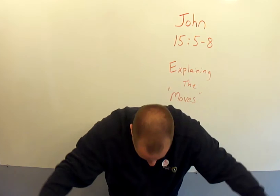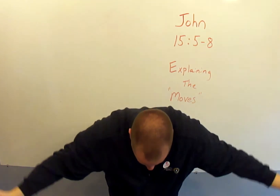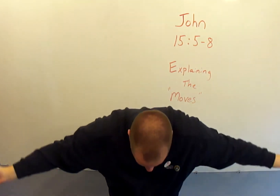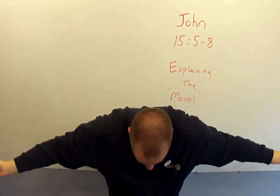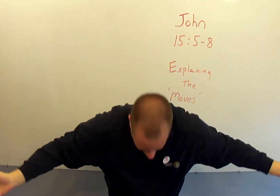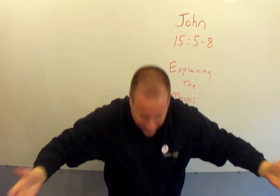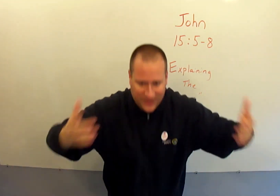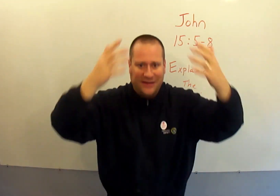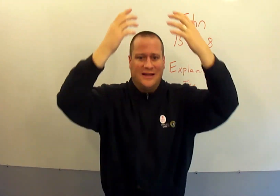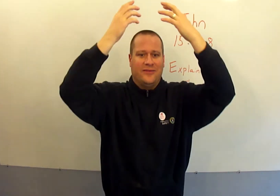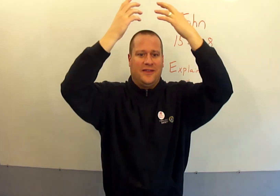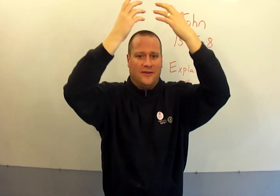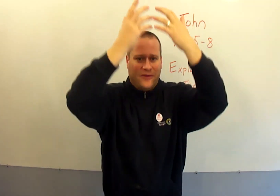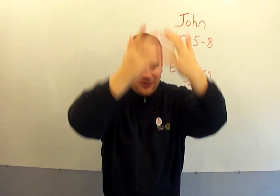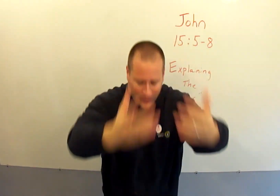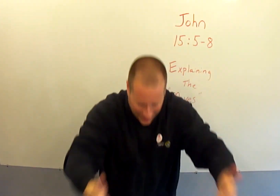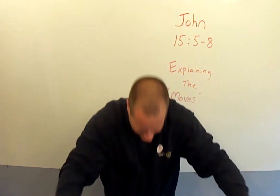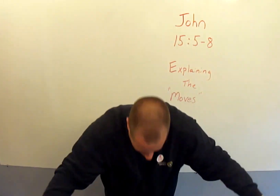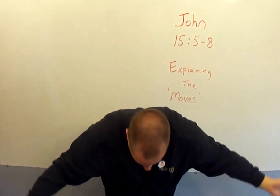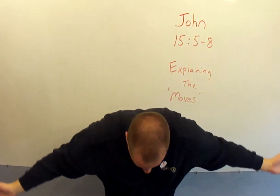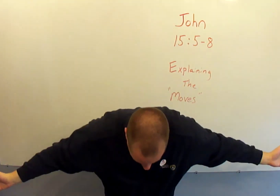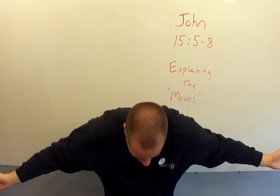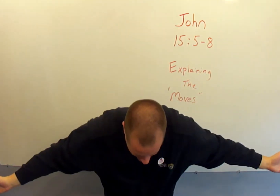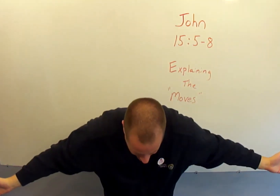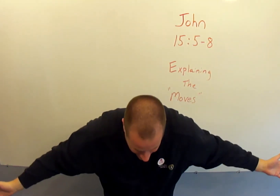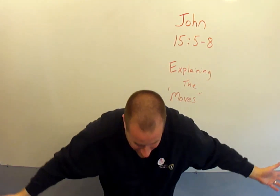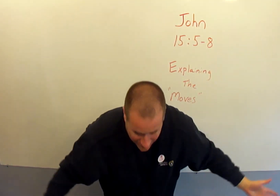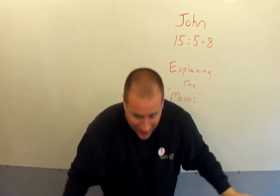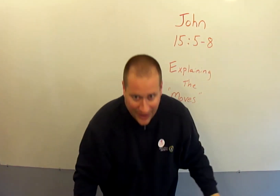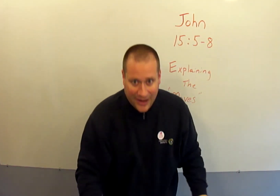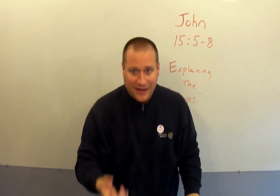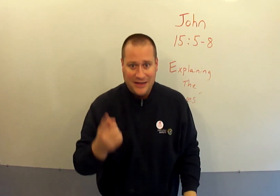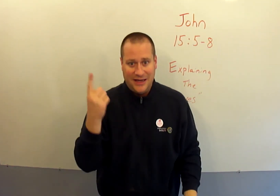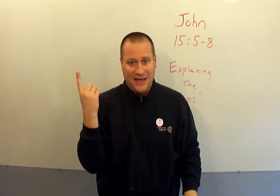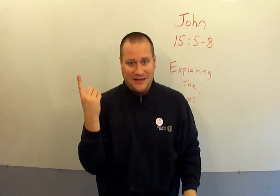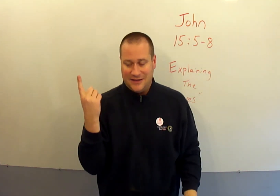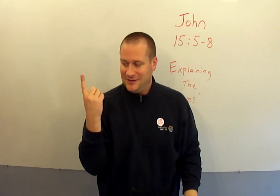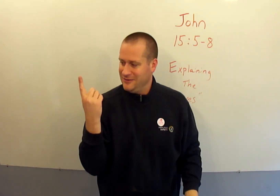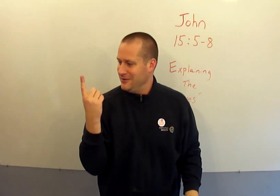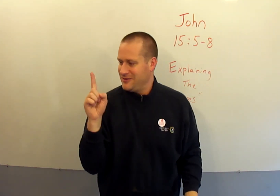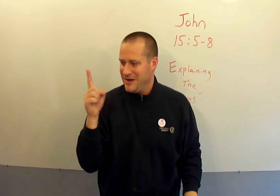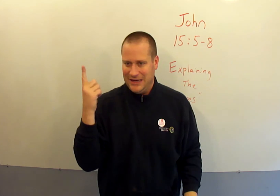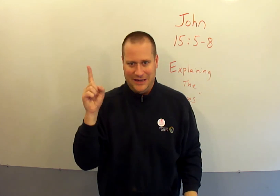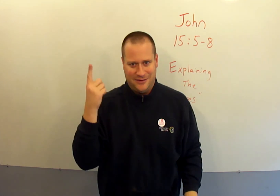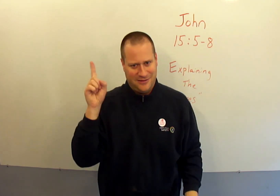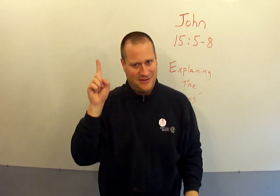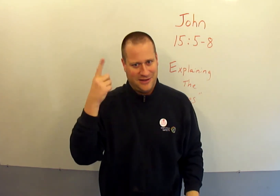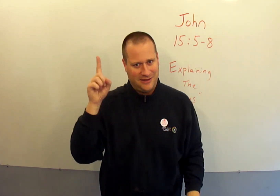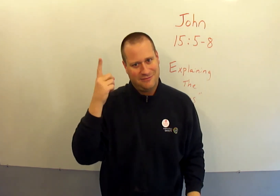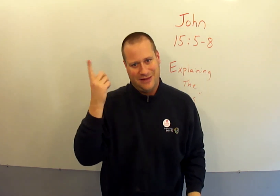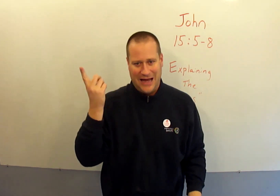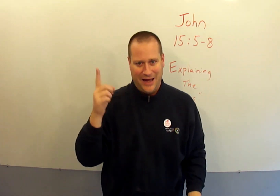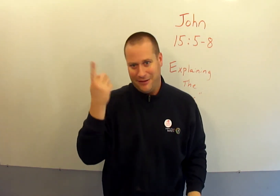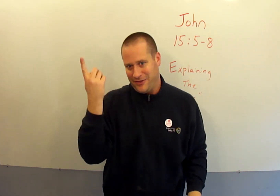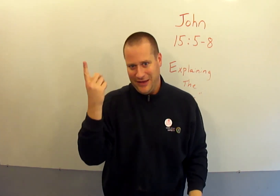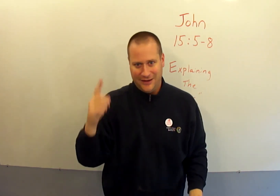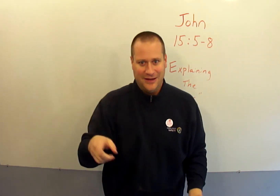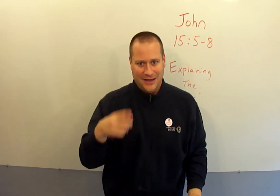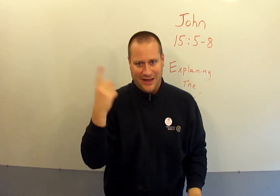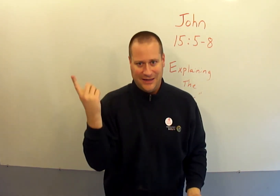wish, like you're presenting everything in front of you, whatever you wish. And it, so this is my it, just a little I, a thing, and